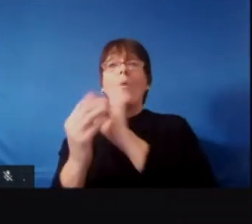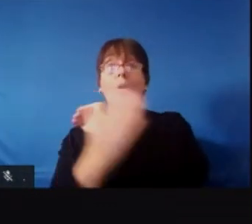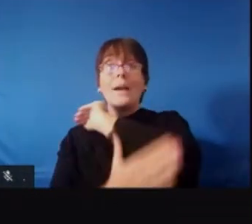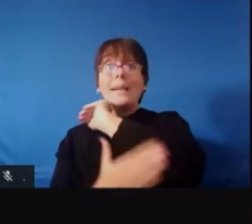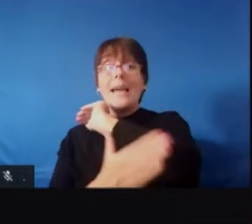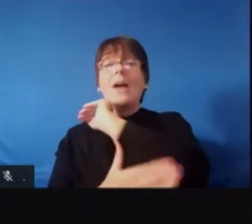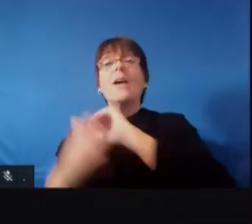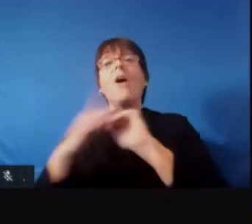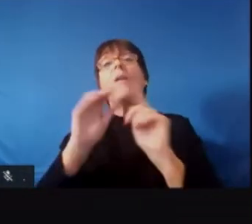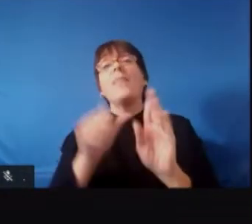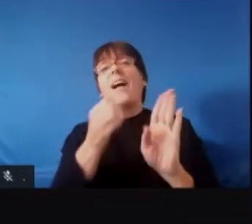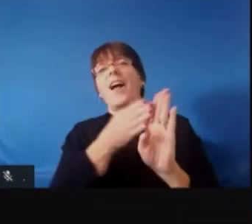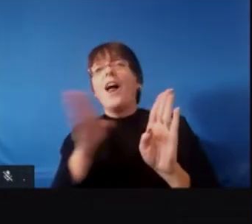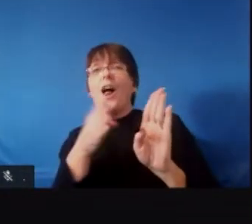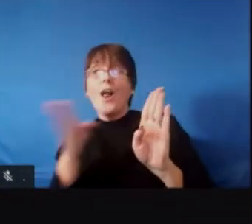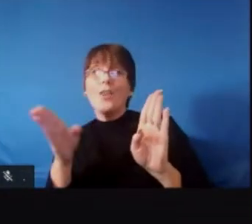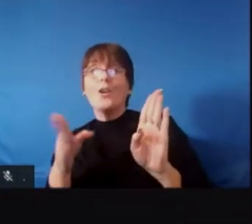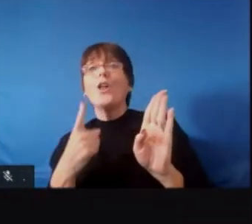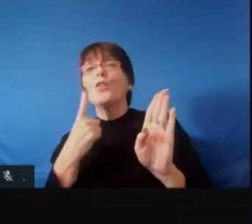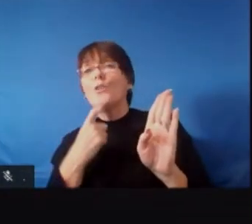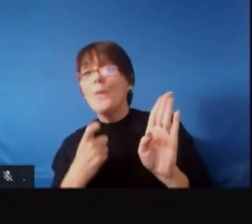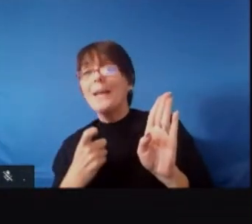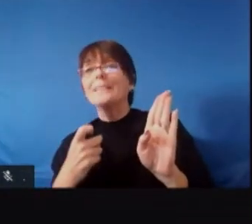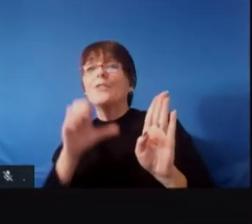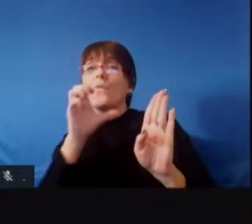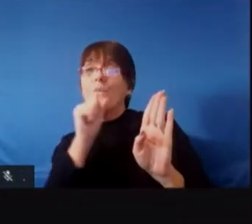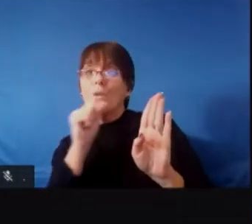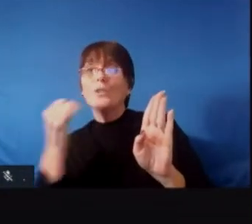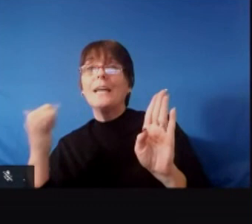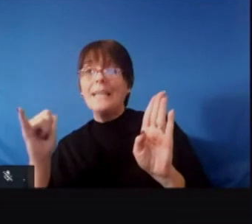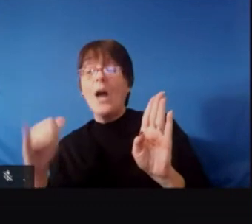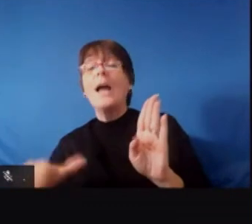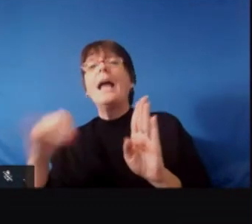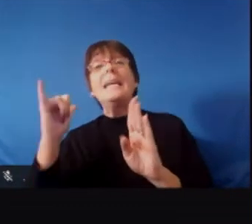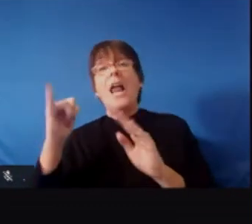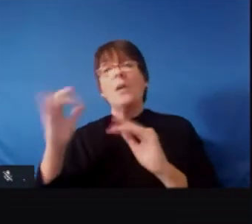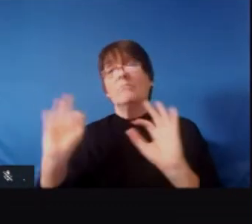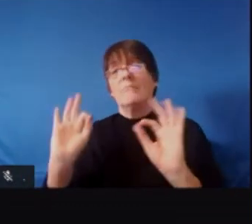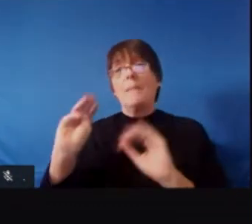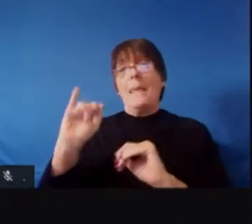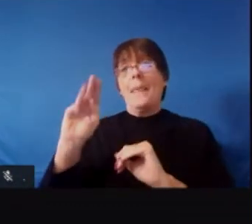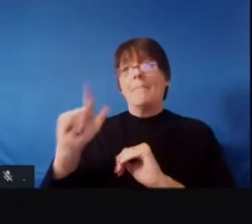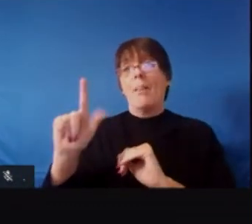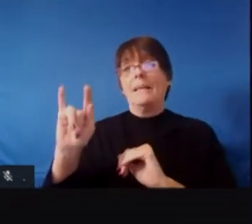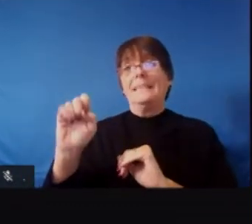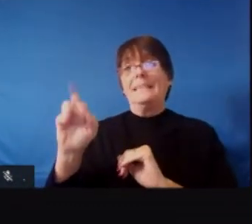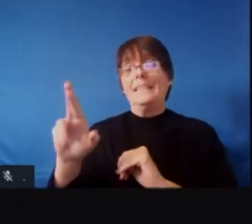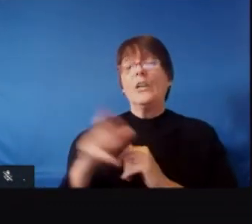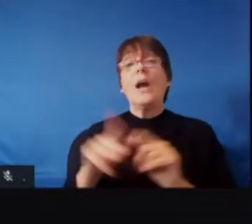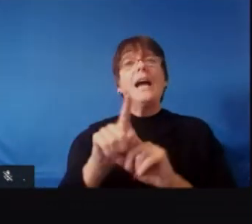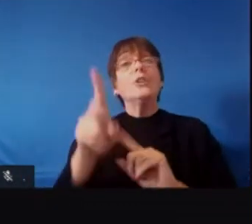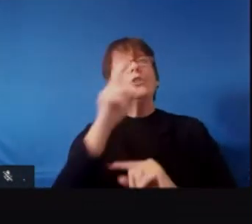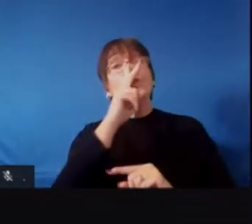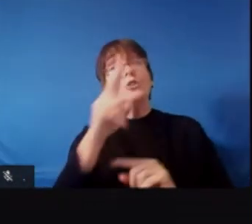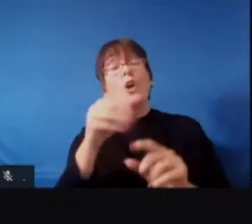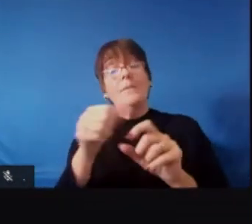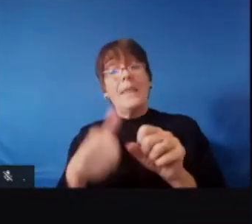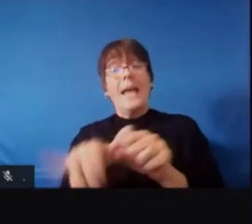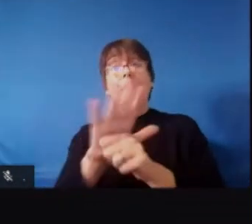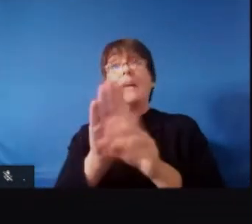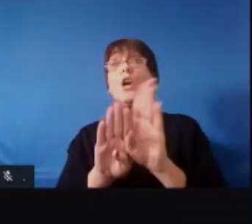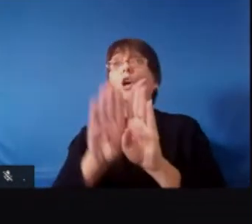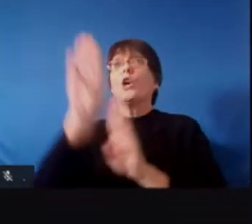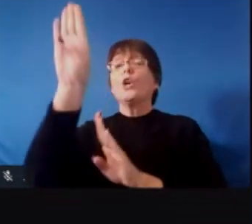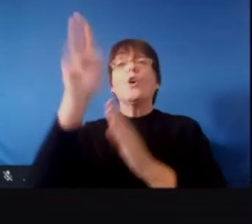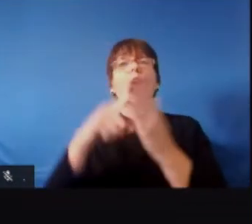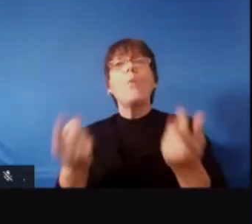sort of the other side of this, and the most counties in the yellow or minimal tier. Just as you saw in that epidemic curve, what was happening